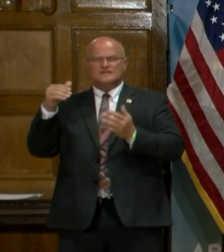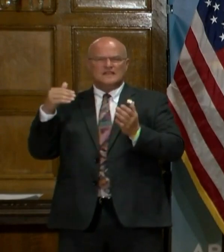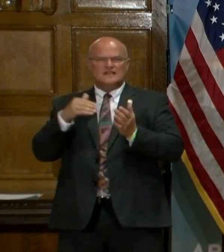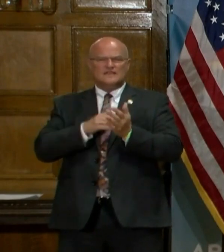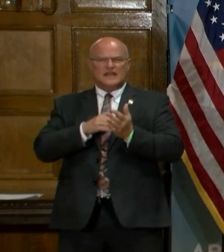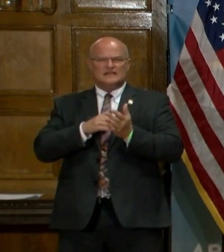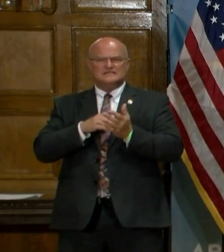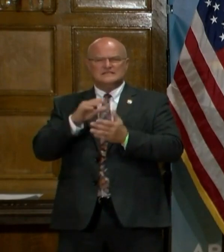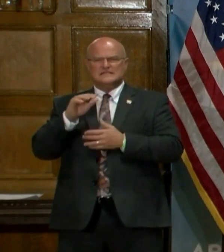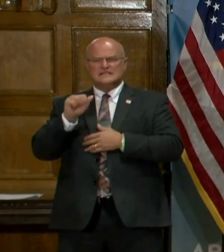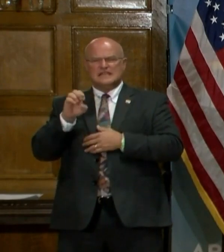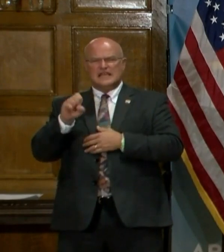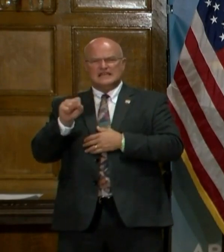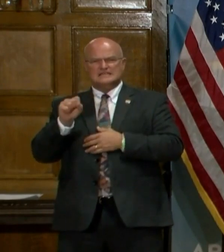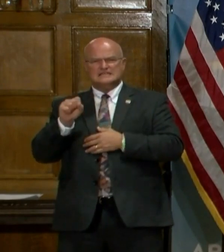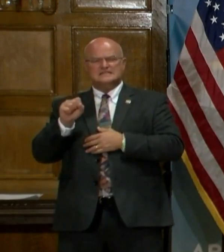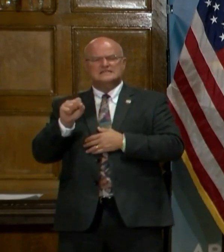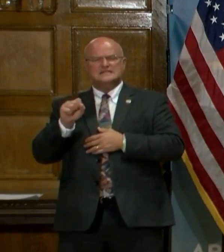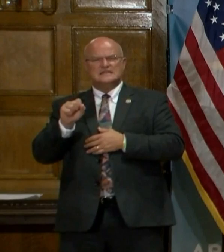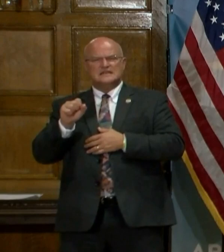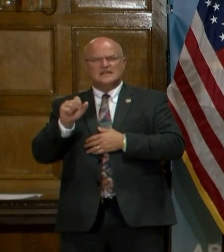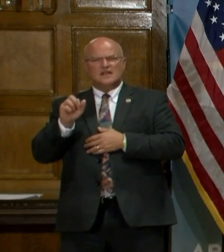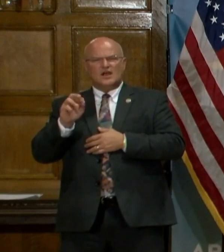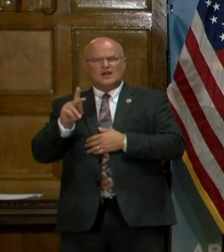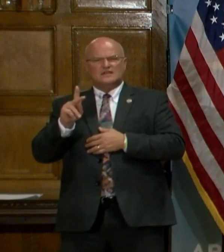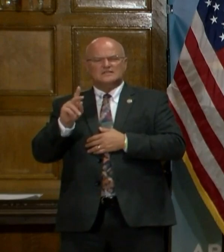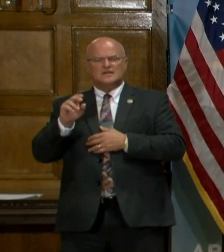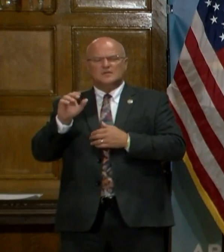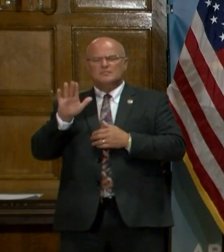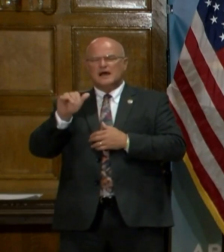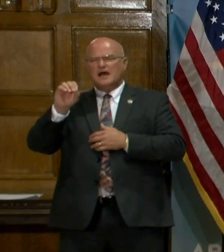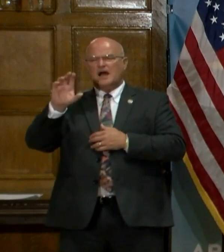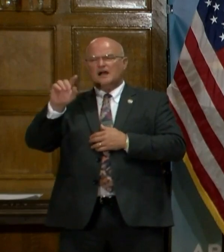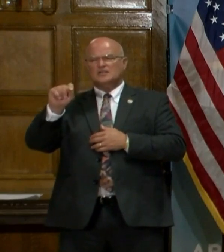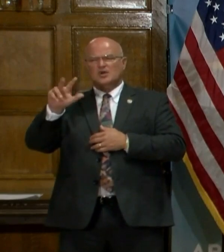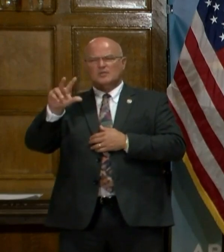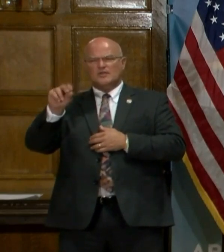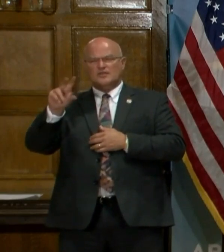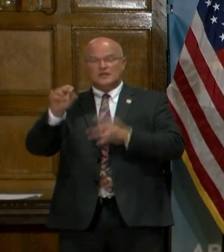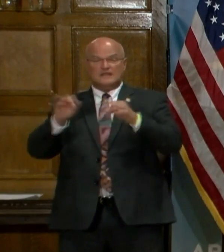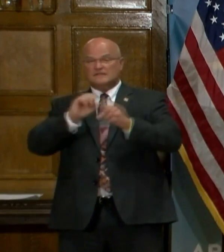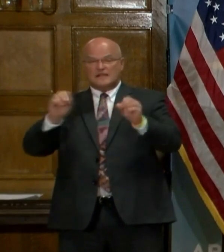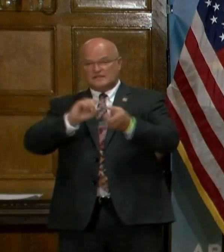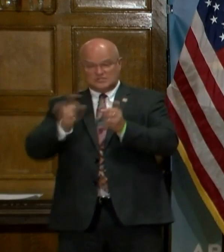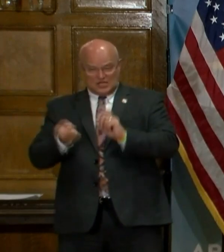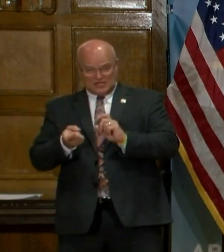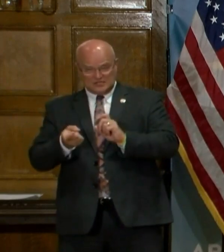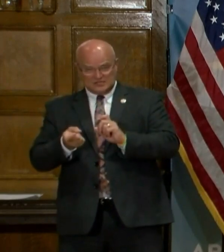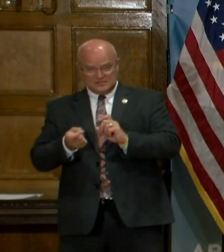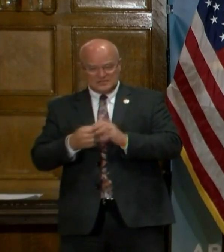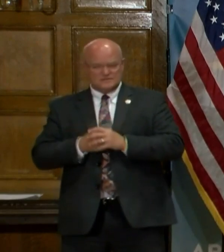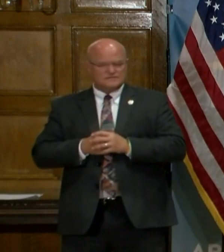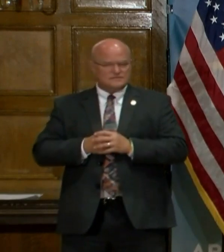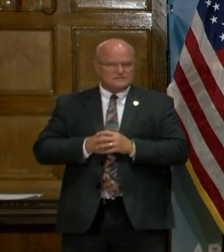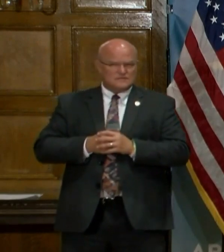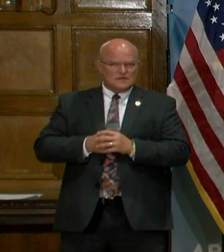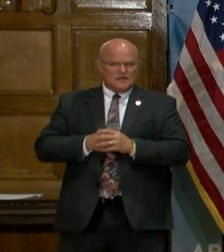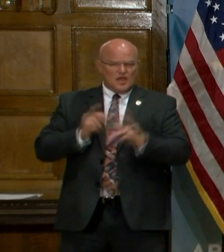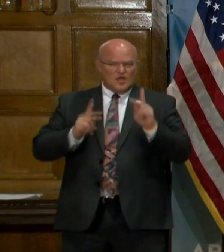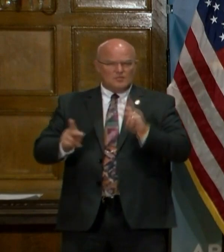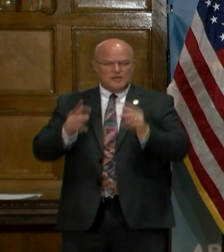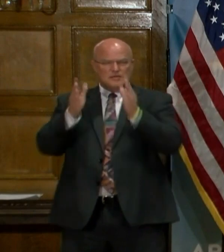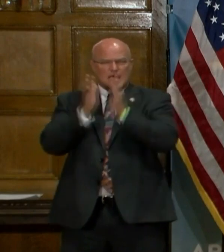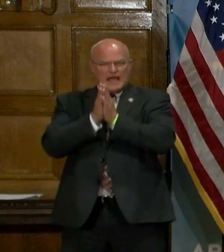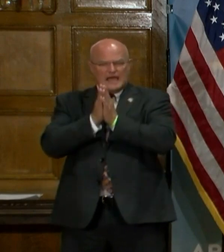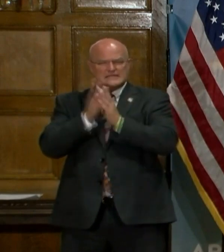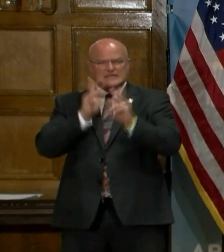150,000 active cases daily in Arkansas by October 30th if nothing changes. Asking people to wear masks seems